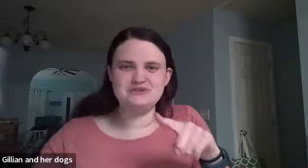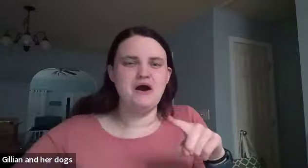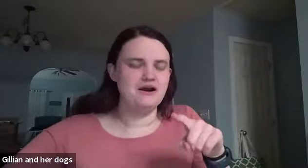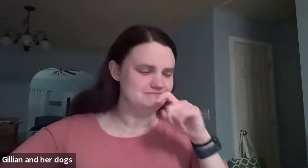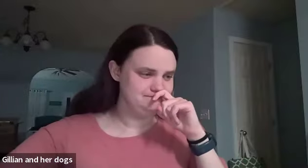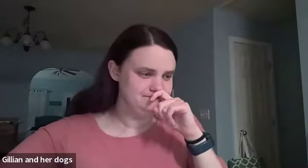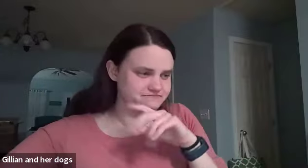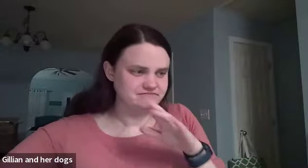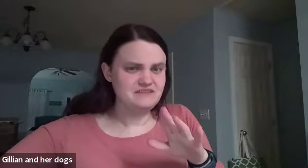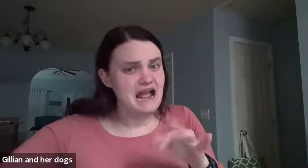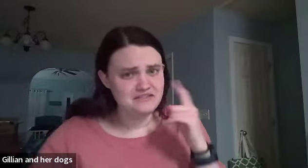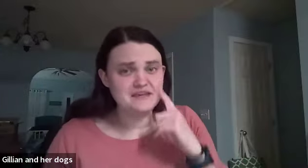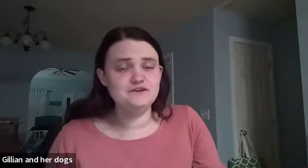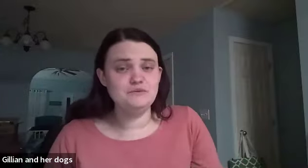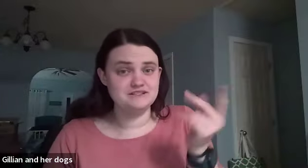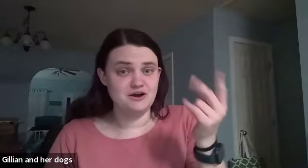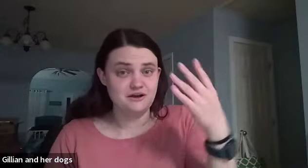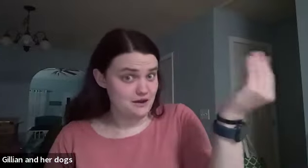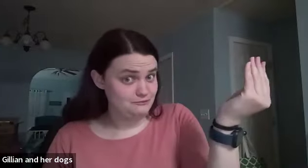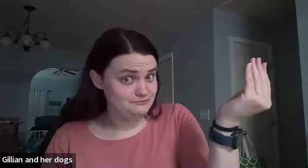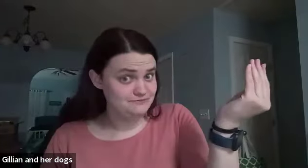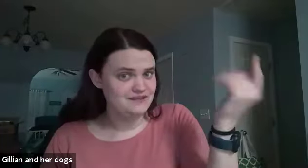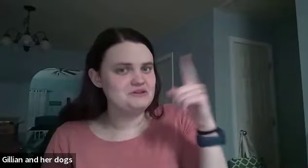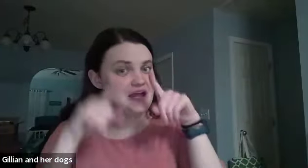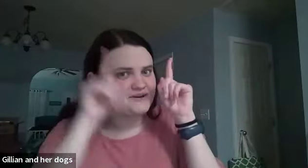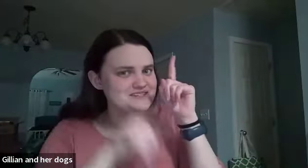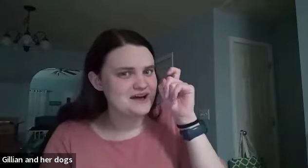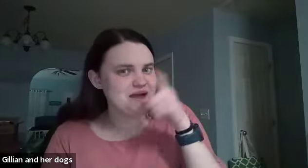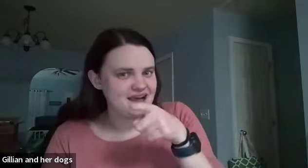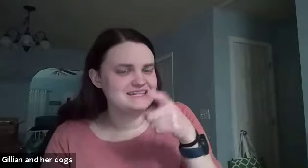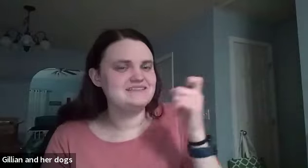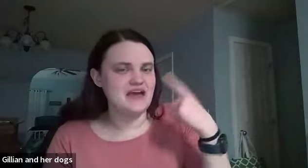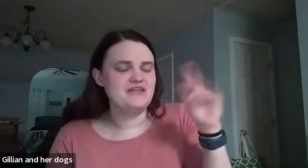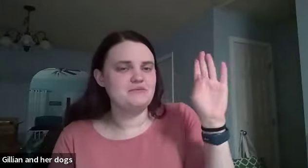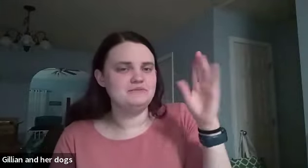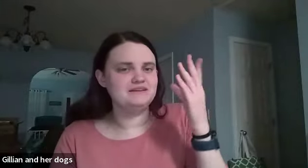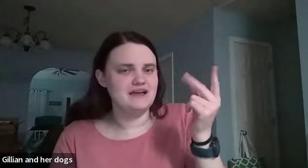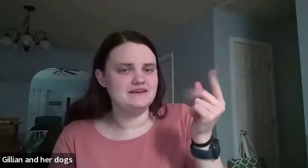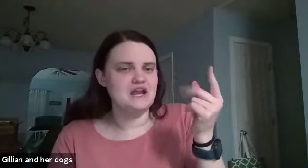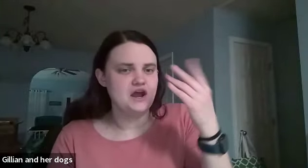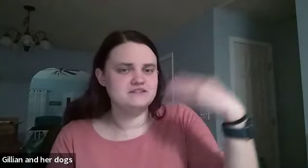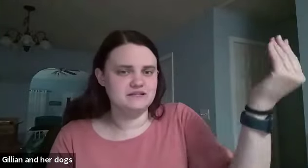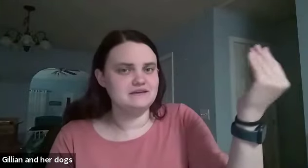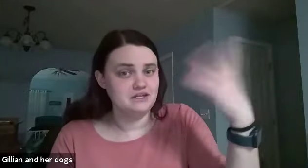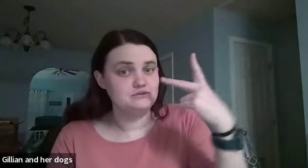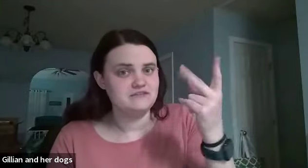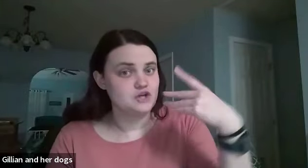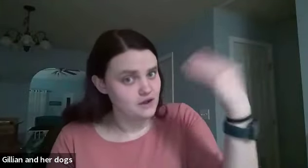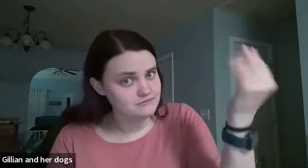too hard, I think if you went dog out, like with eyebrows up, asking that that would be like enough to be like, can you take the dog out? The